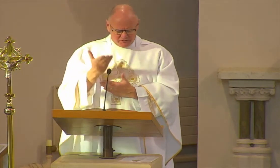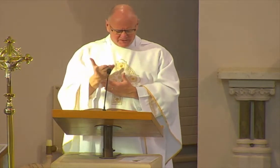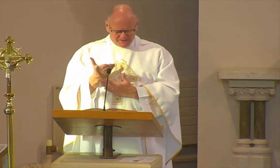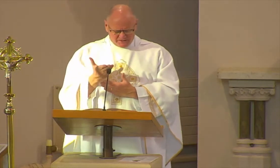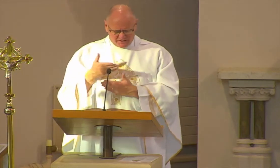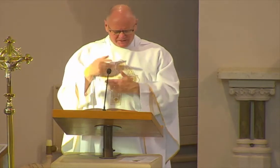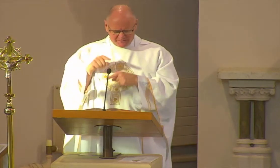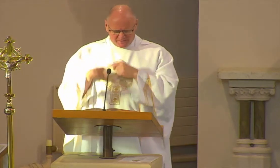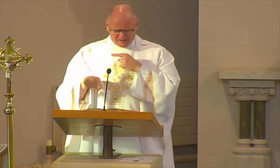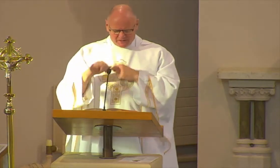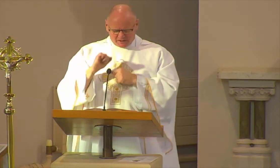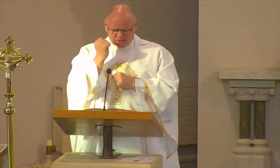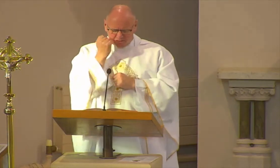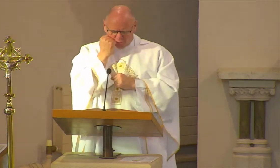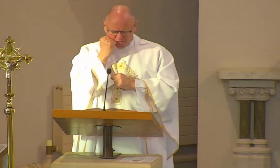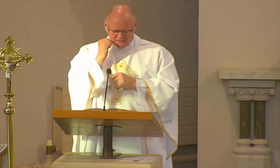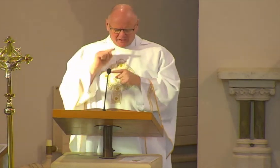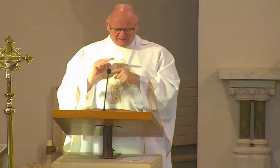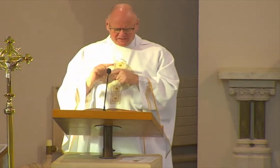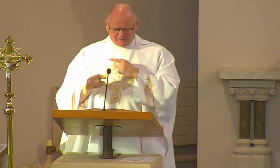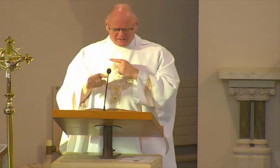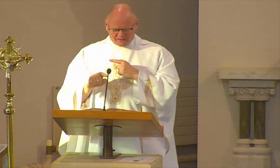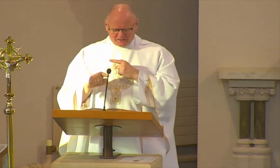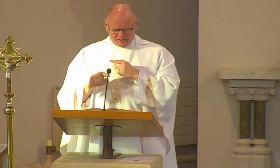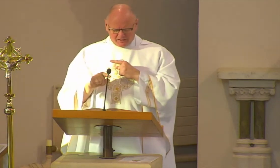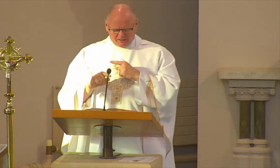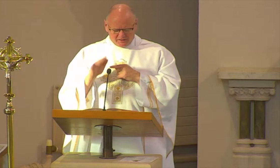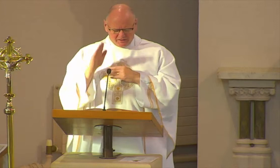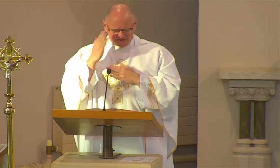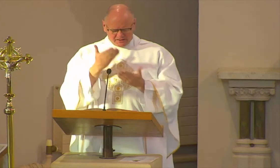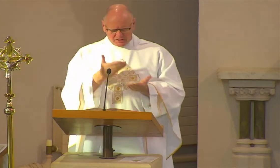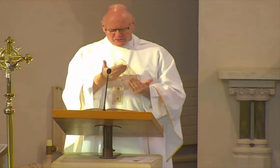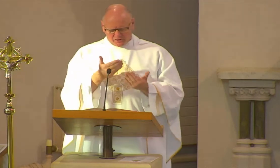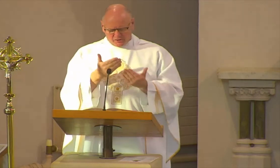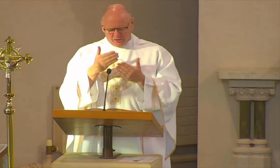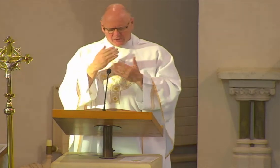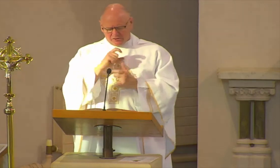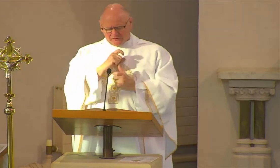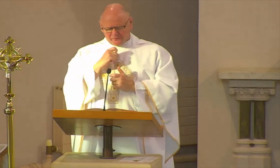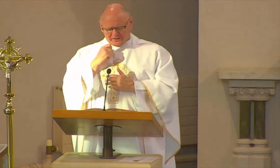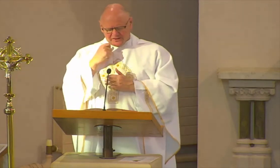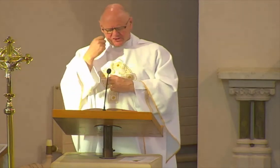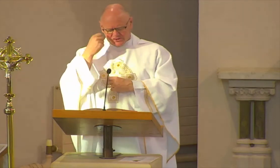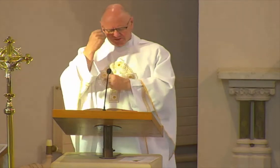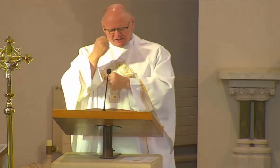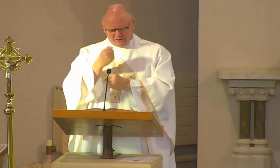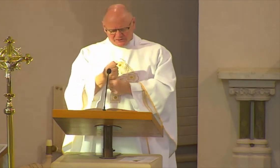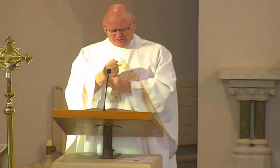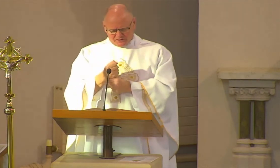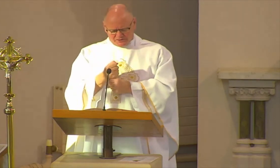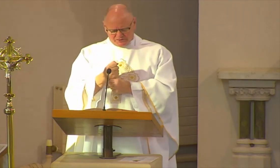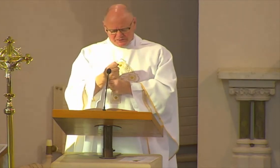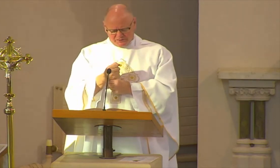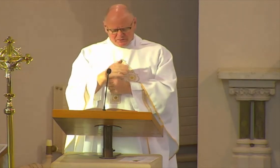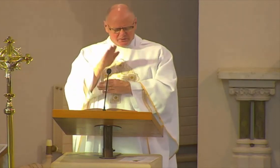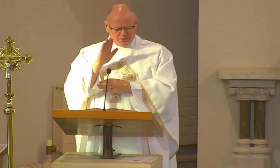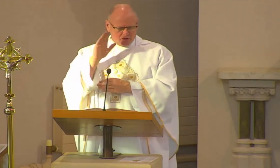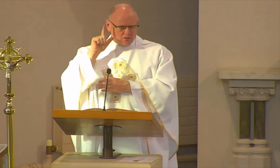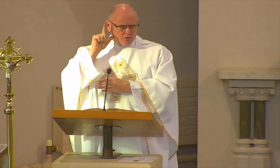generosity, especially in our homes, especially listening to the call of vocations in our church.